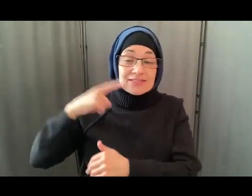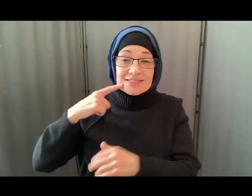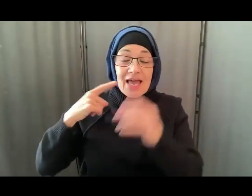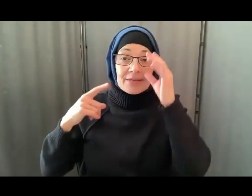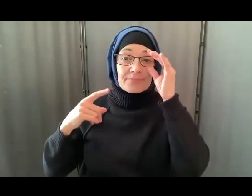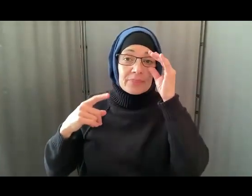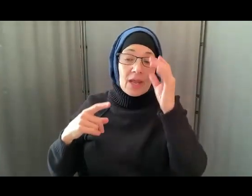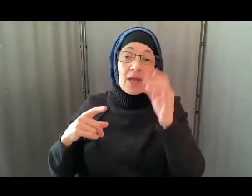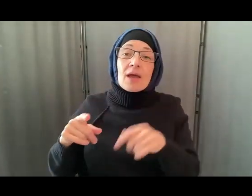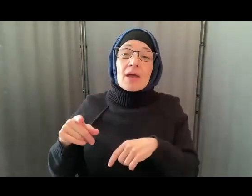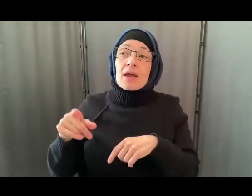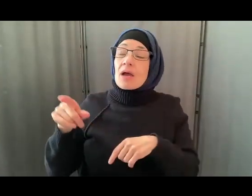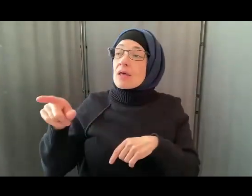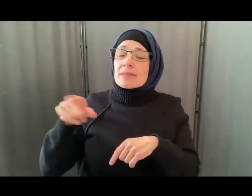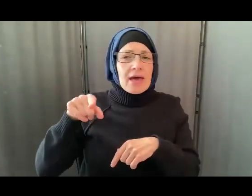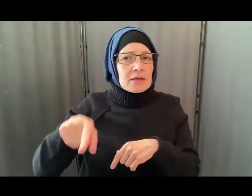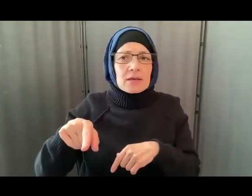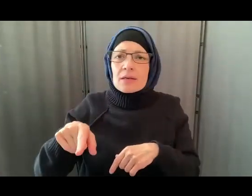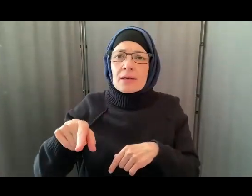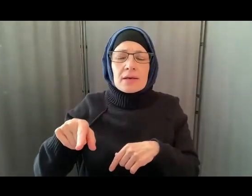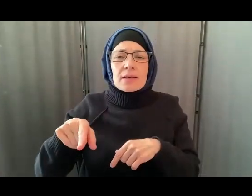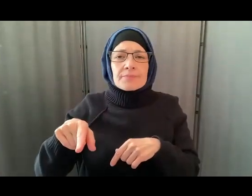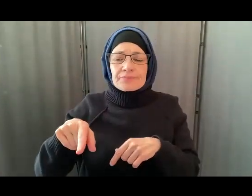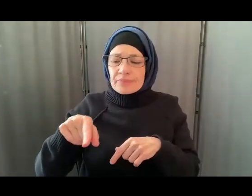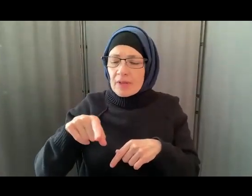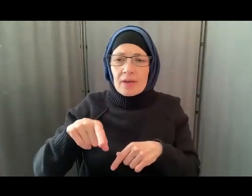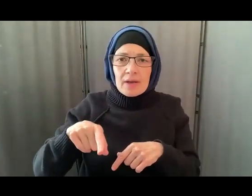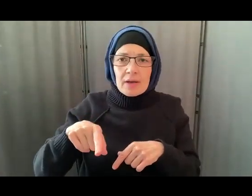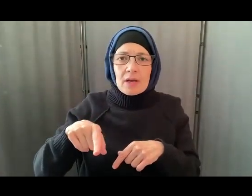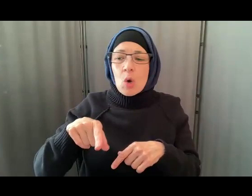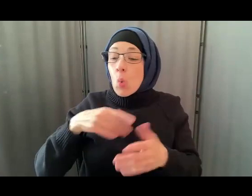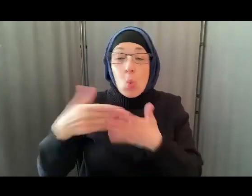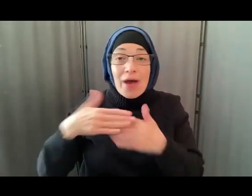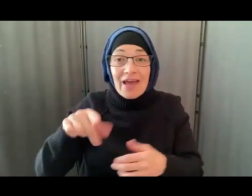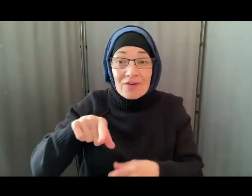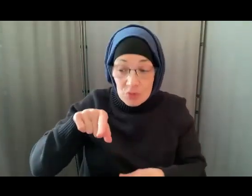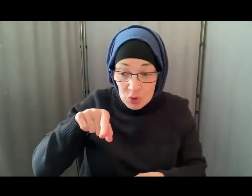that would blemish his record with Allah subhanahu wa ta'ala